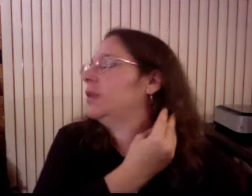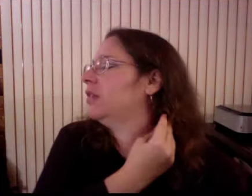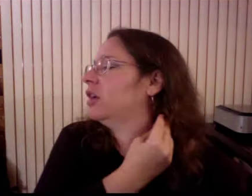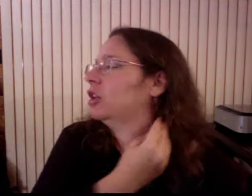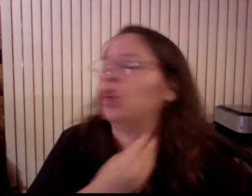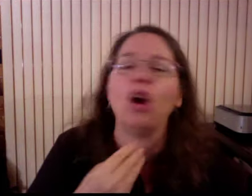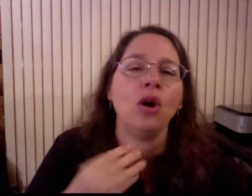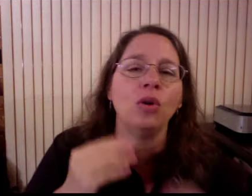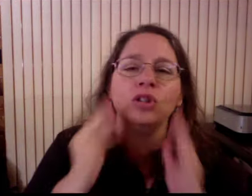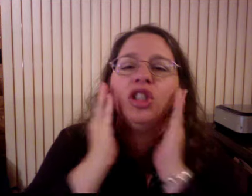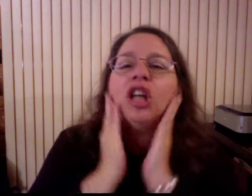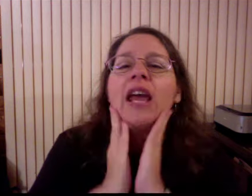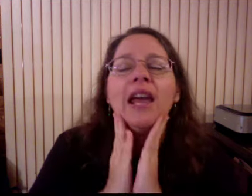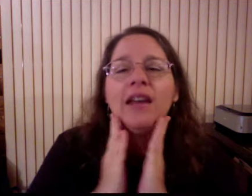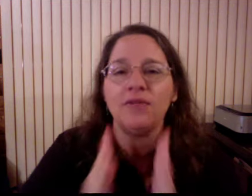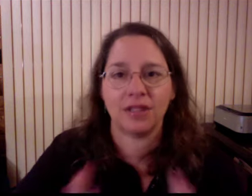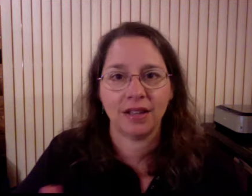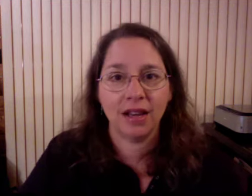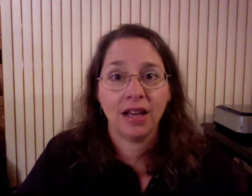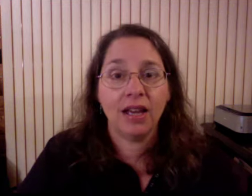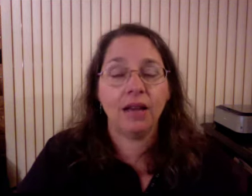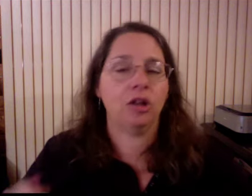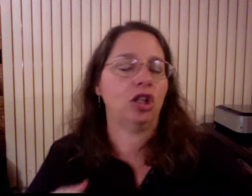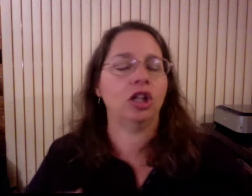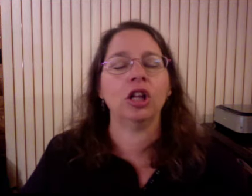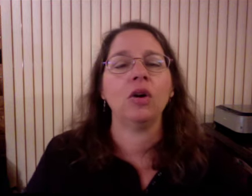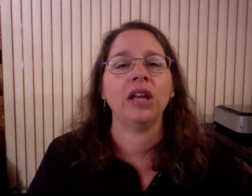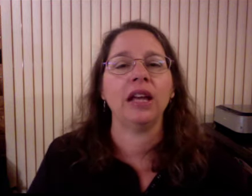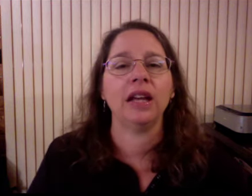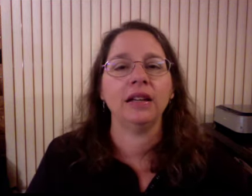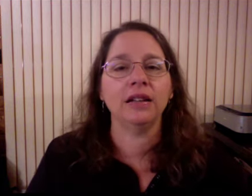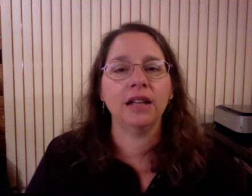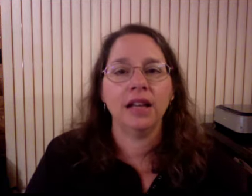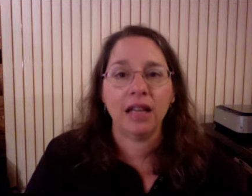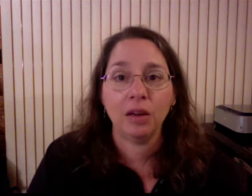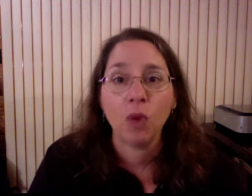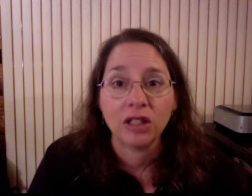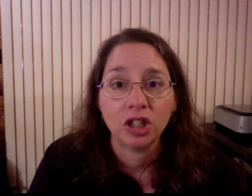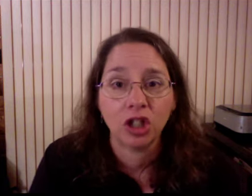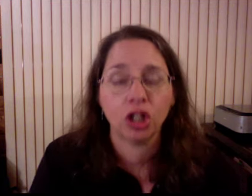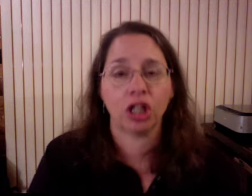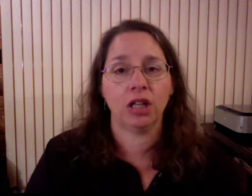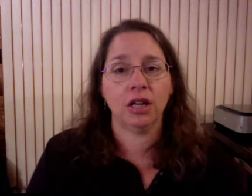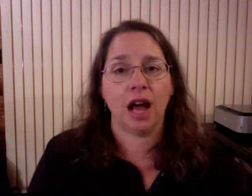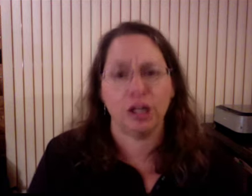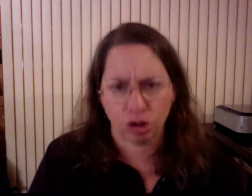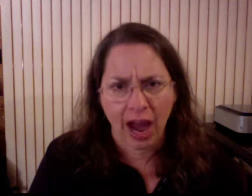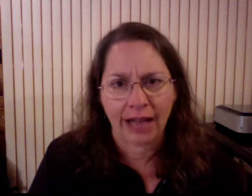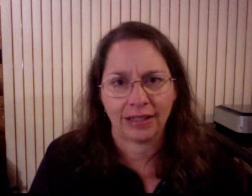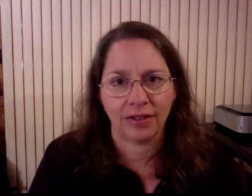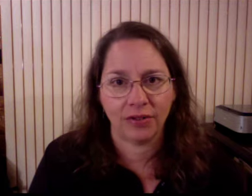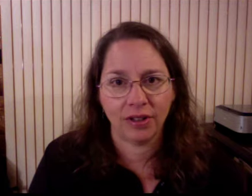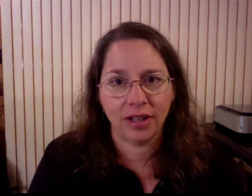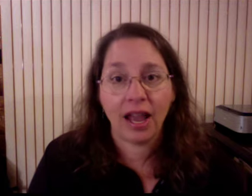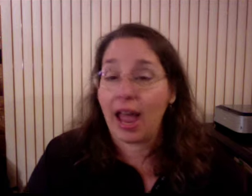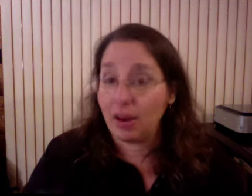of cologne, shaves, good clothing. He wants to look attractive. And when